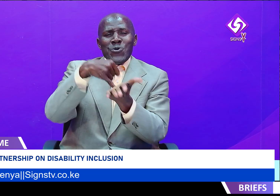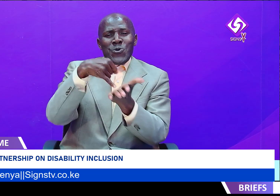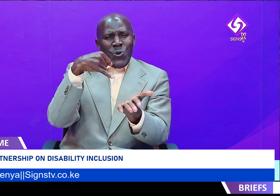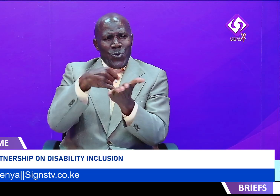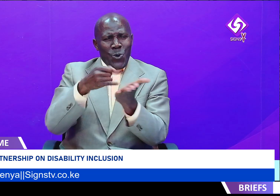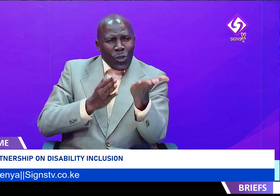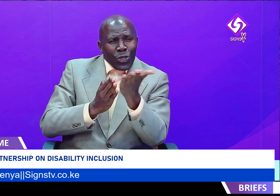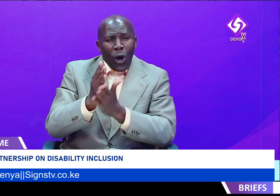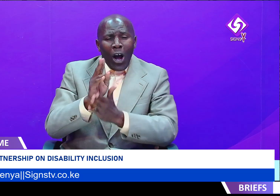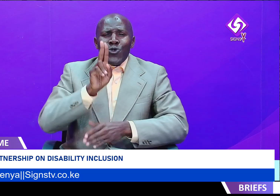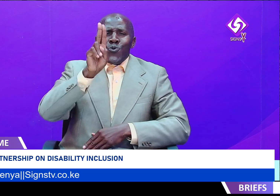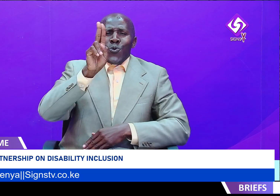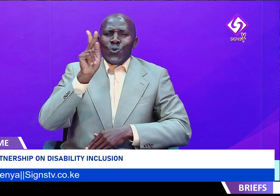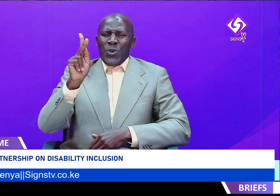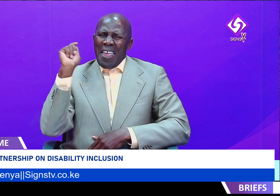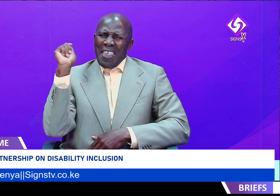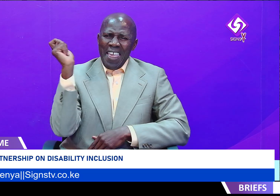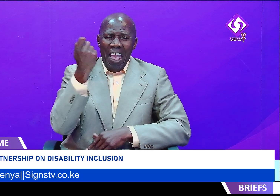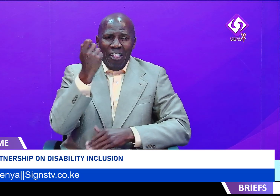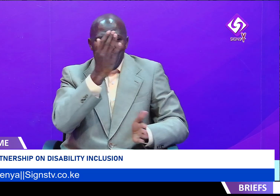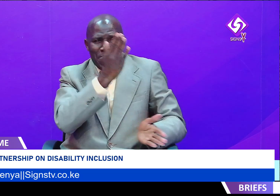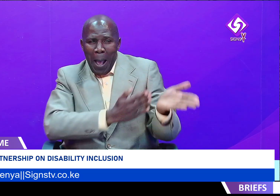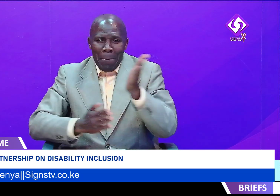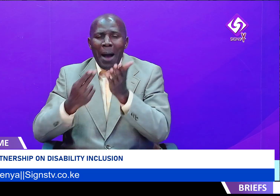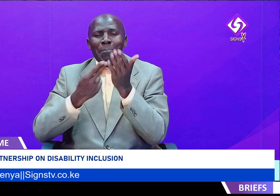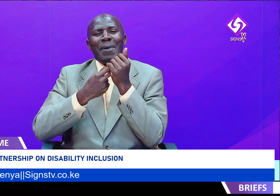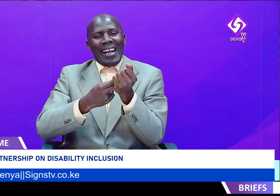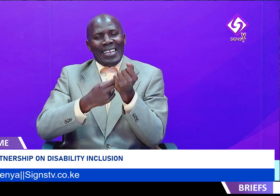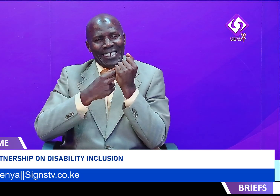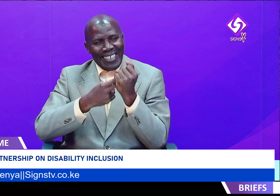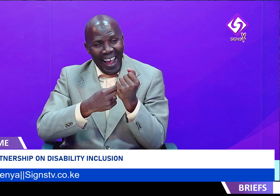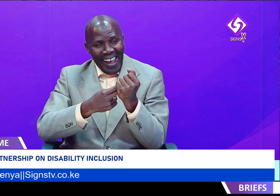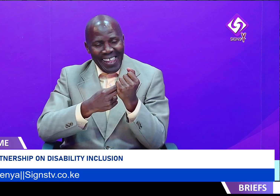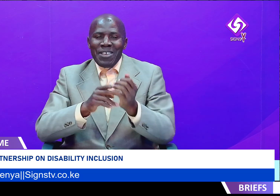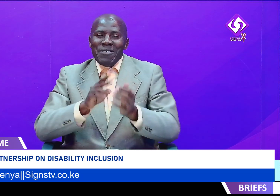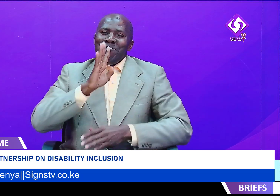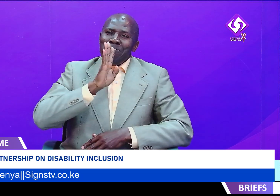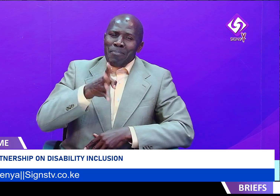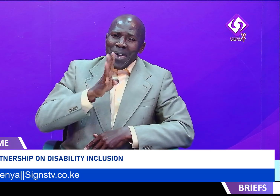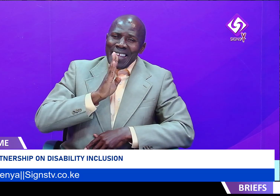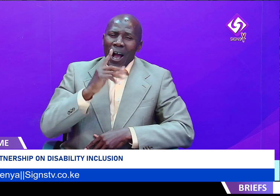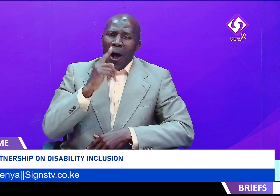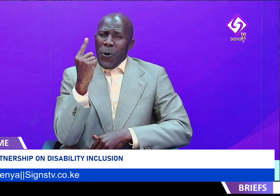the UK-Kenya Strategic Partnership.